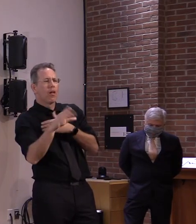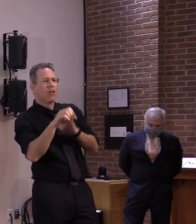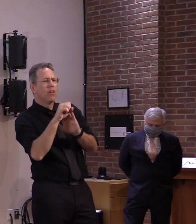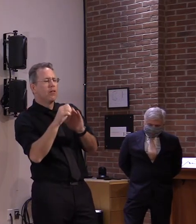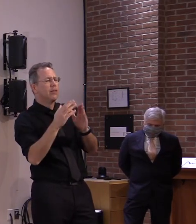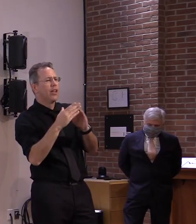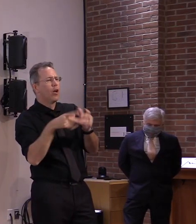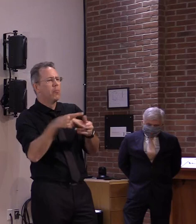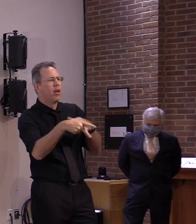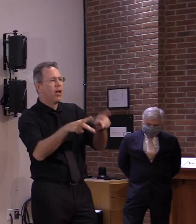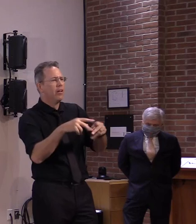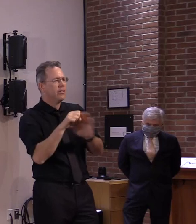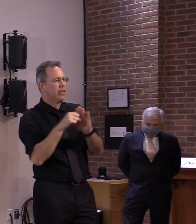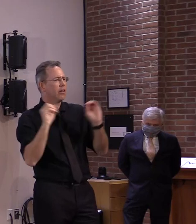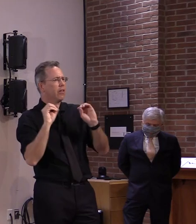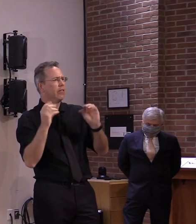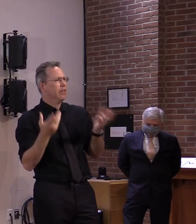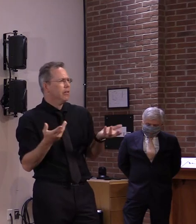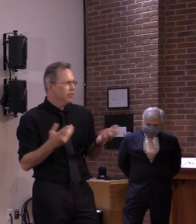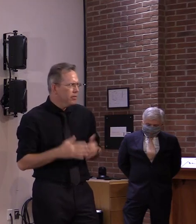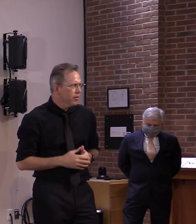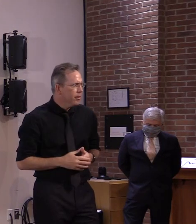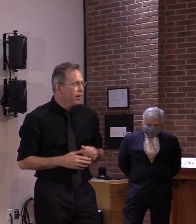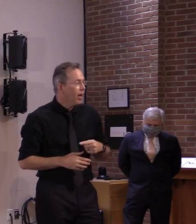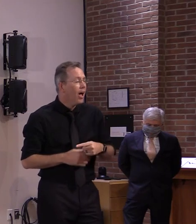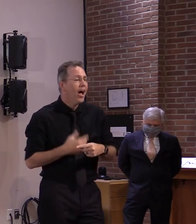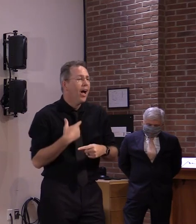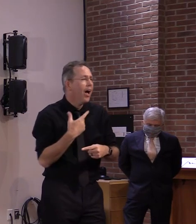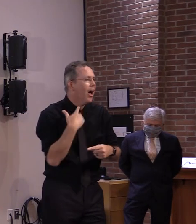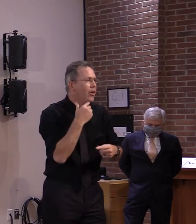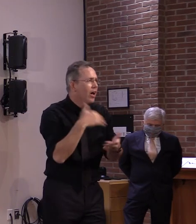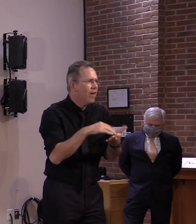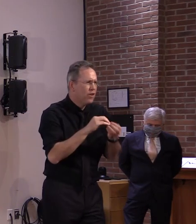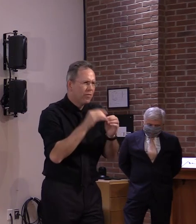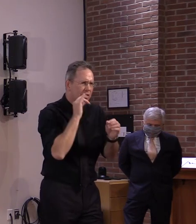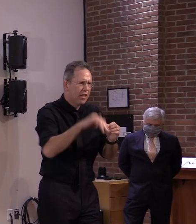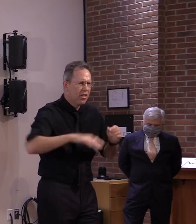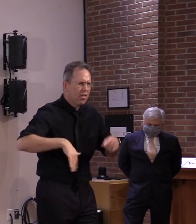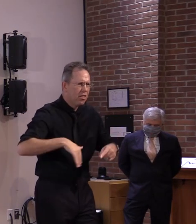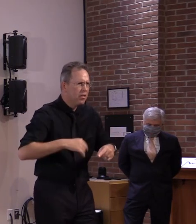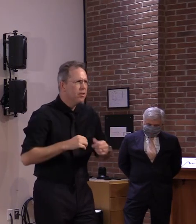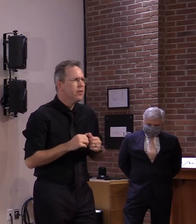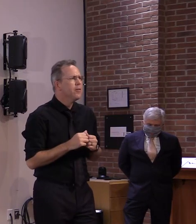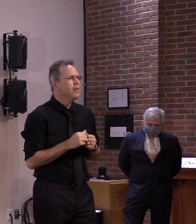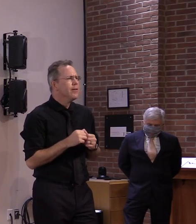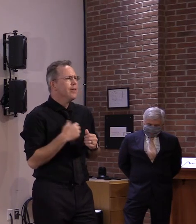We've not quantified that, although I think the premise of your question has a bit of a flaw in it.